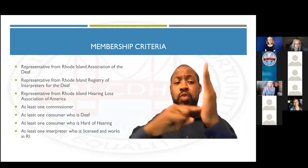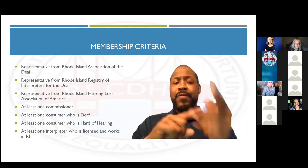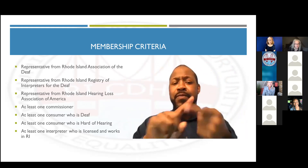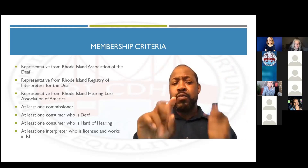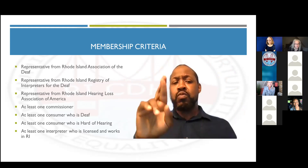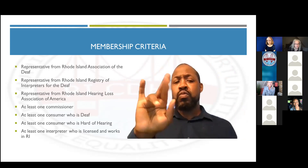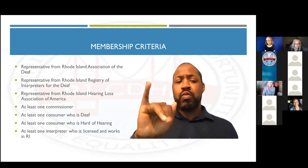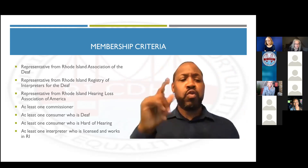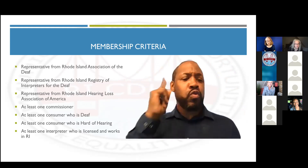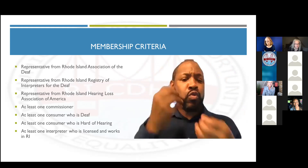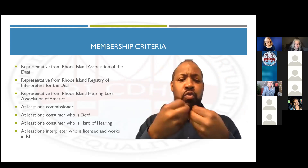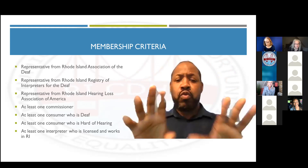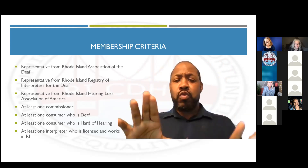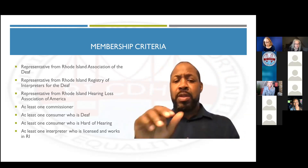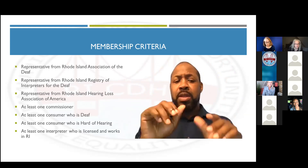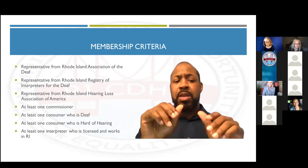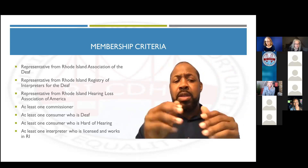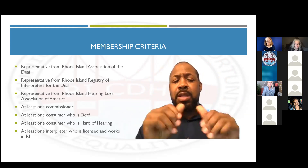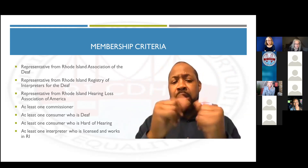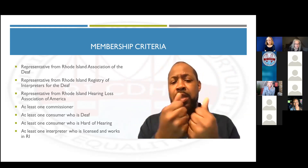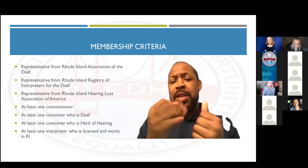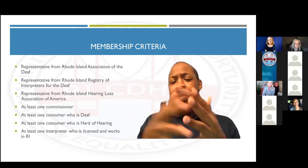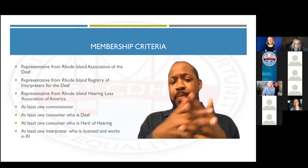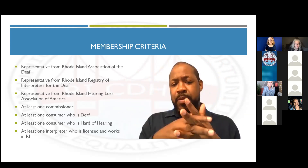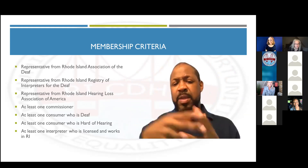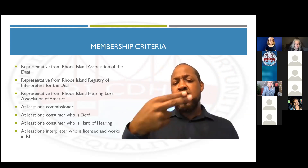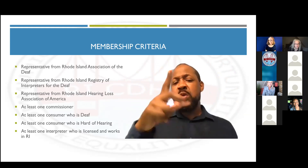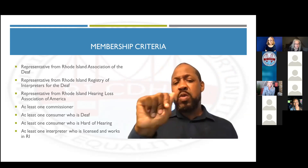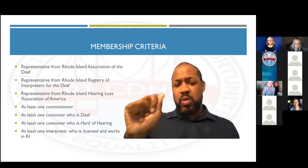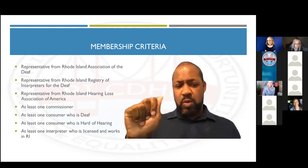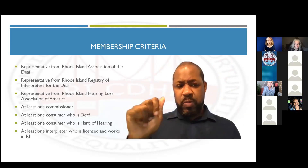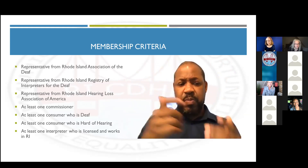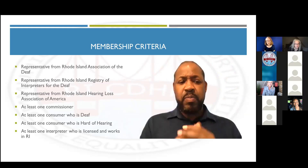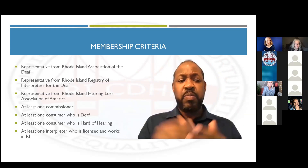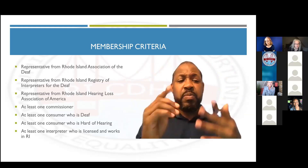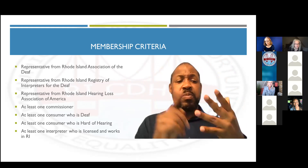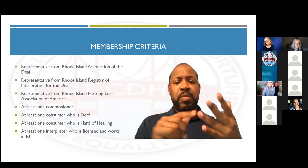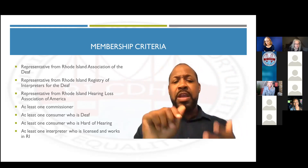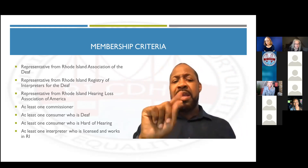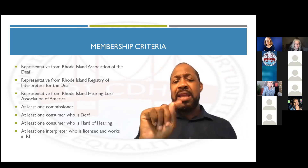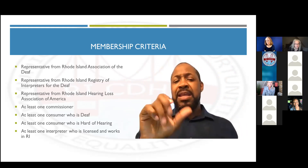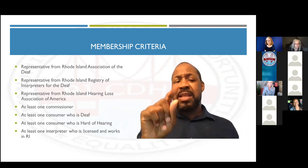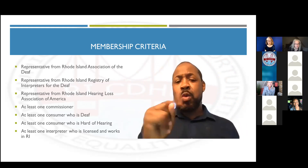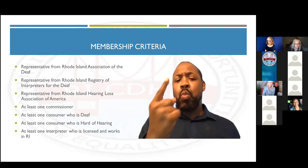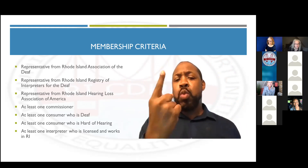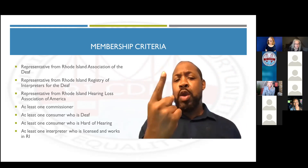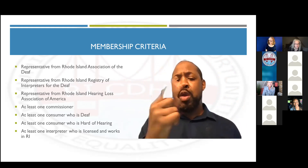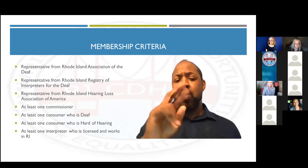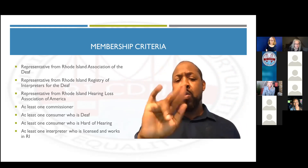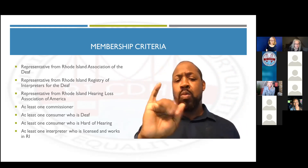someone representing the interpreters for the deaf in Rhode Island, as well as the Hearing Loss Association of America, at least